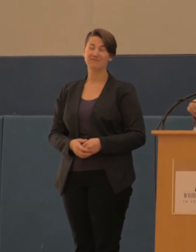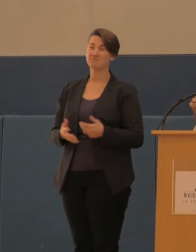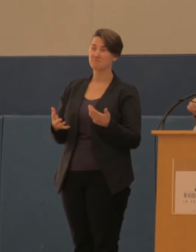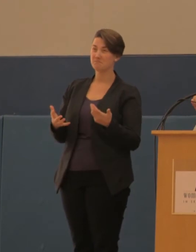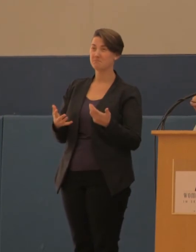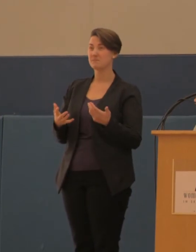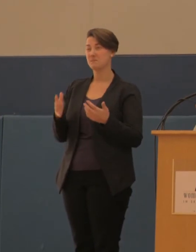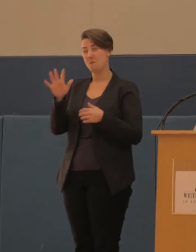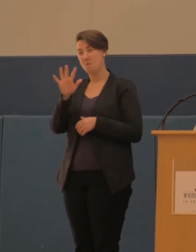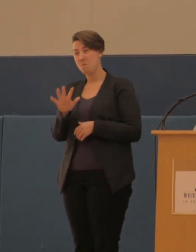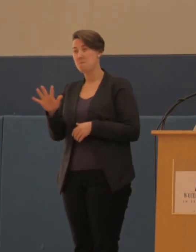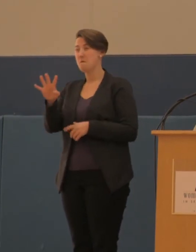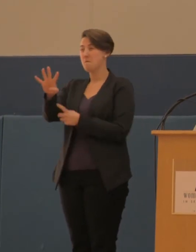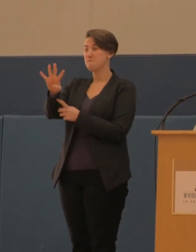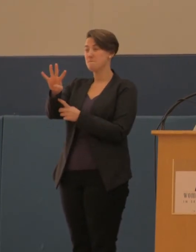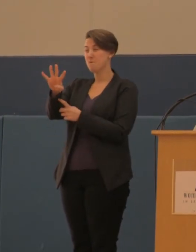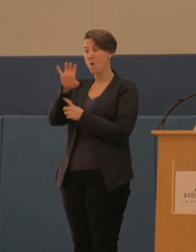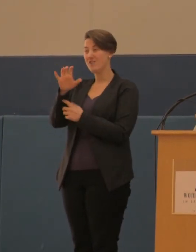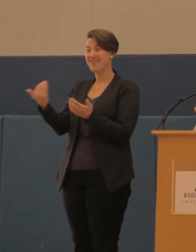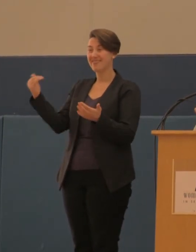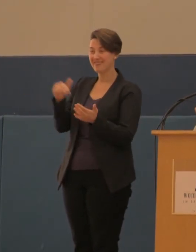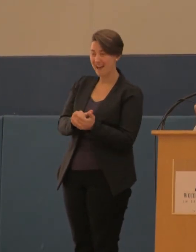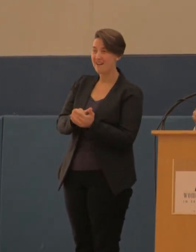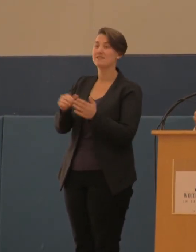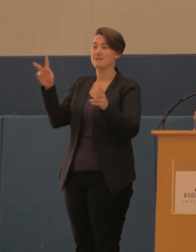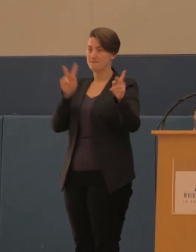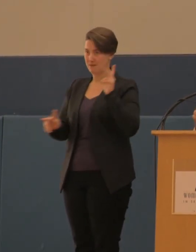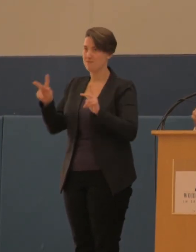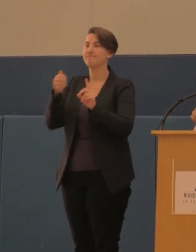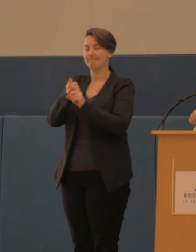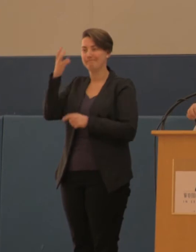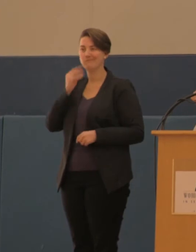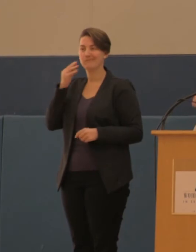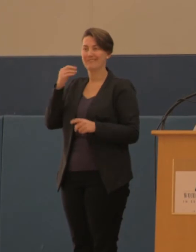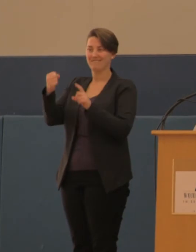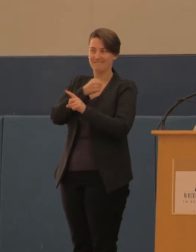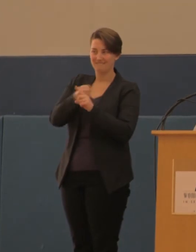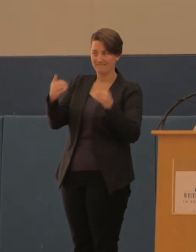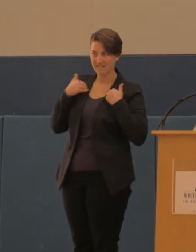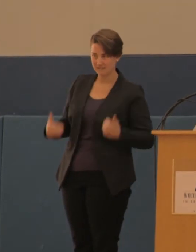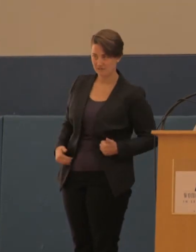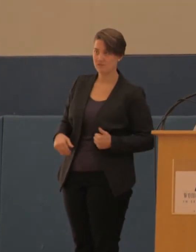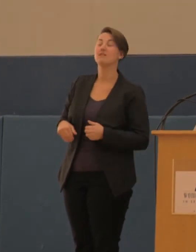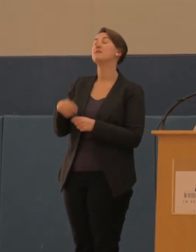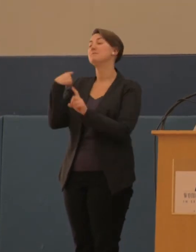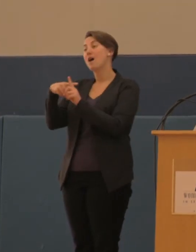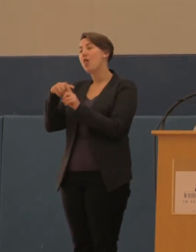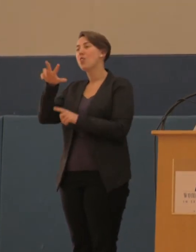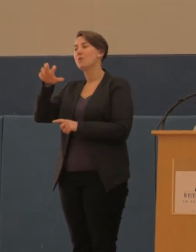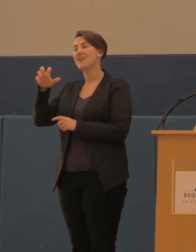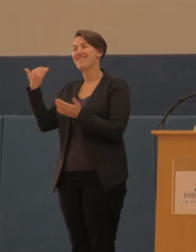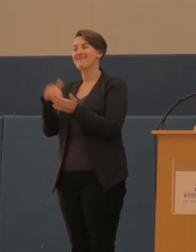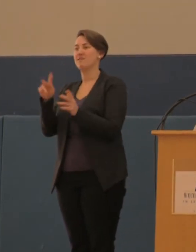almost 400,000 of us who were physically assaulted, 300,000 who were sexually assaulted.